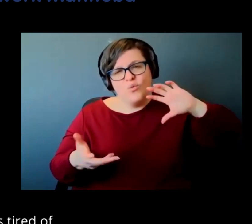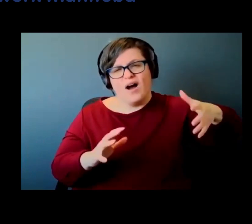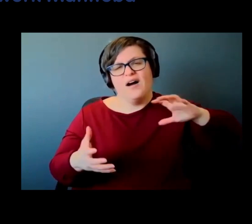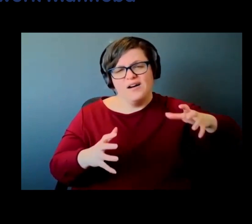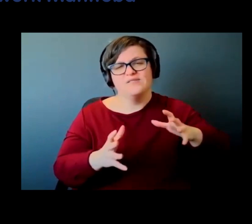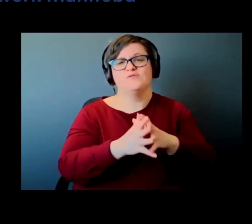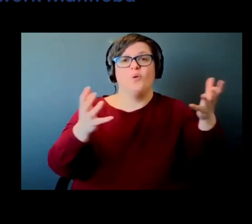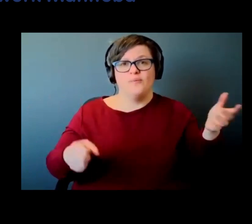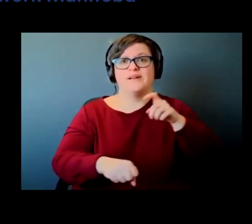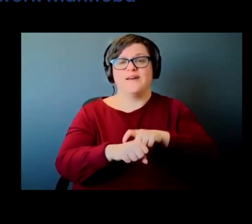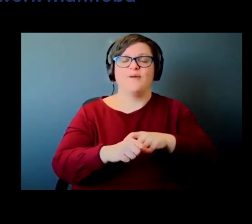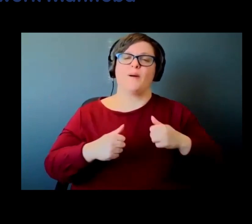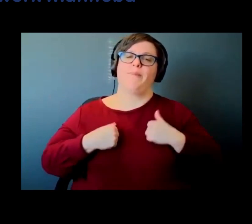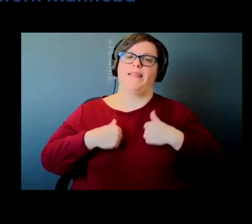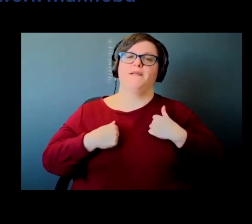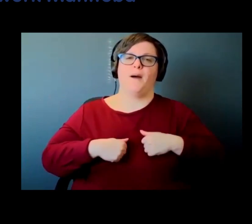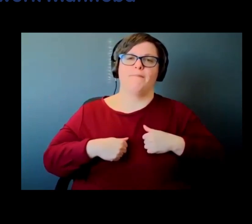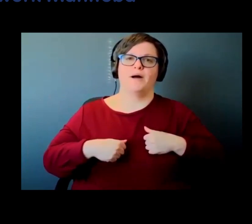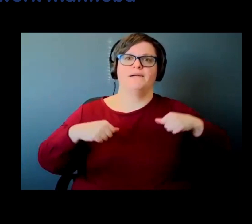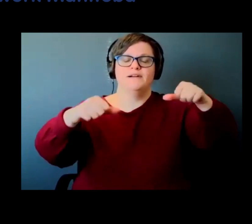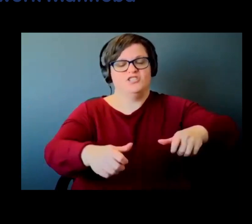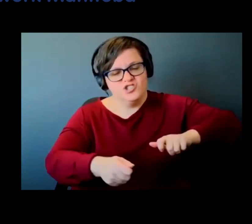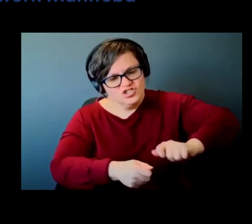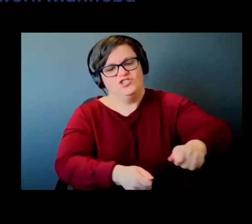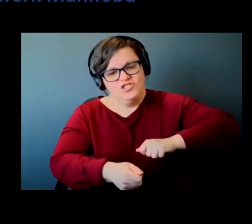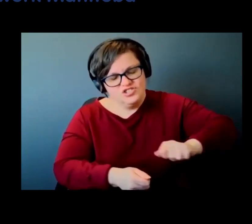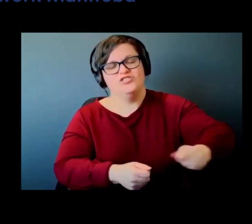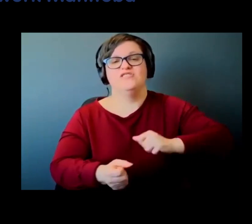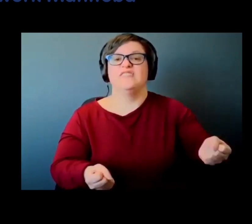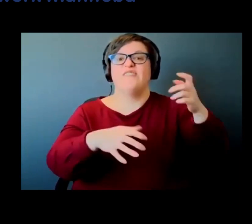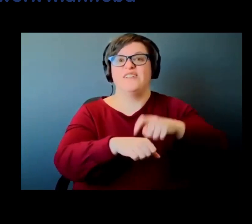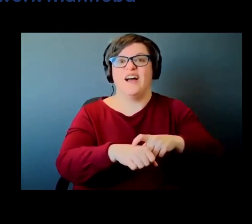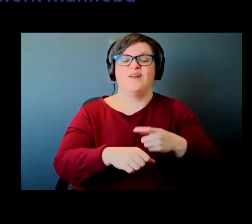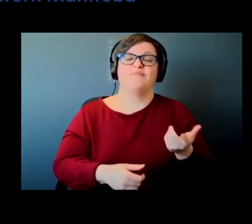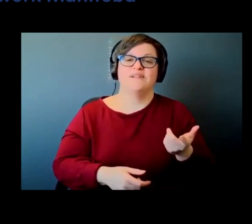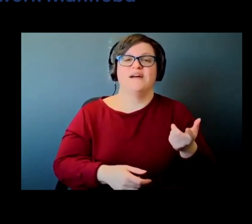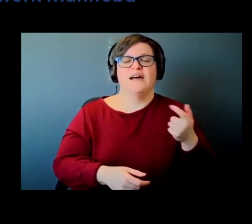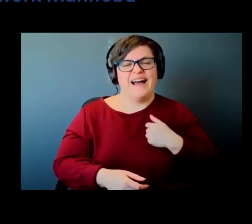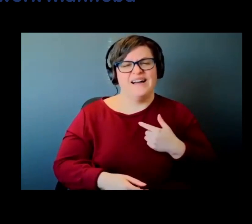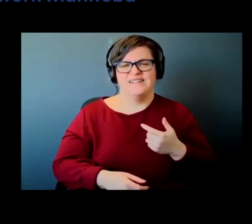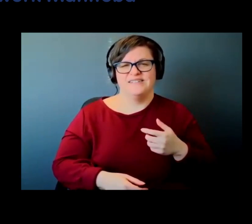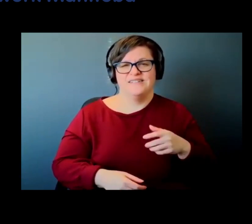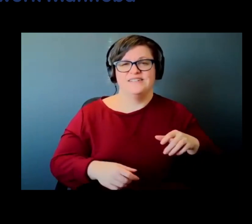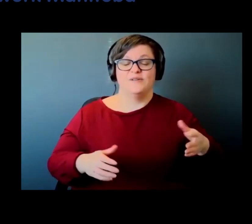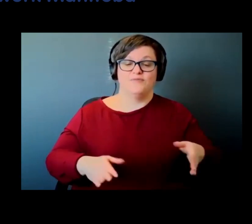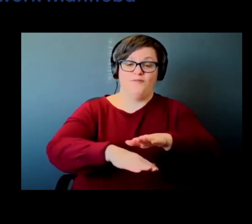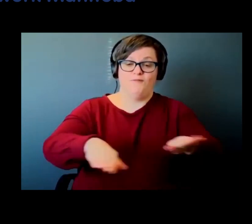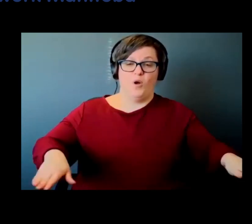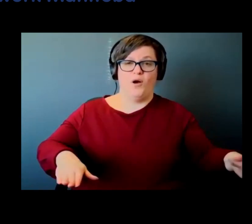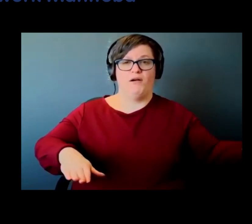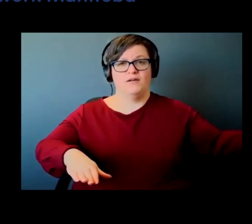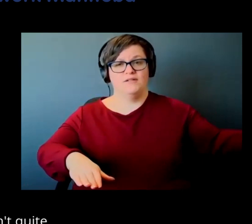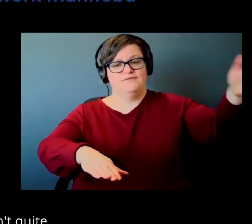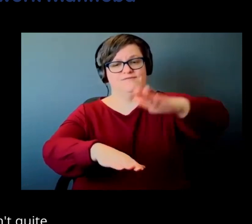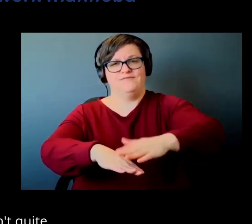bathtub. Yeah. So I did that like several times, but I wanted to do it where I'm doing things in the desert, normal